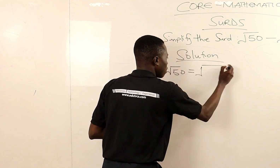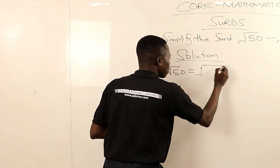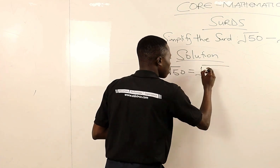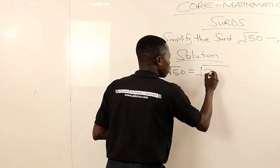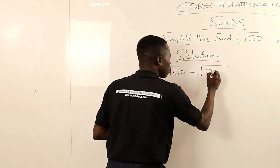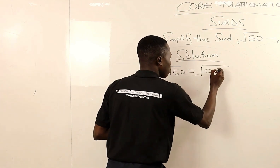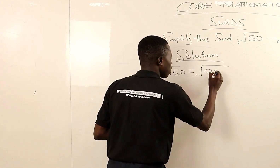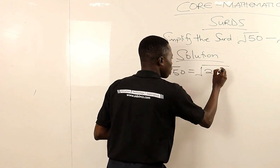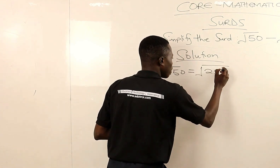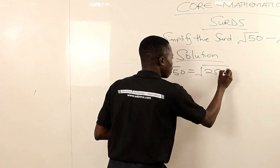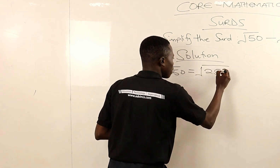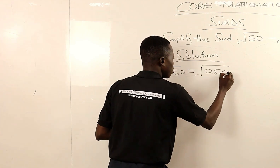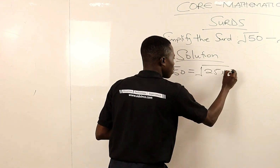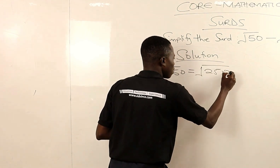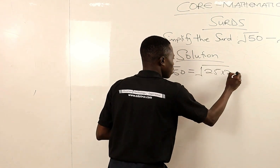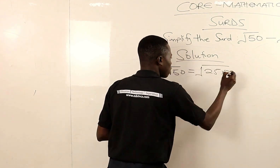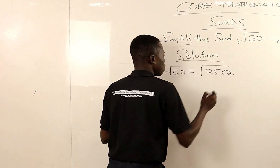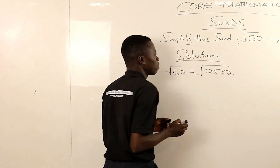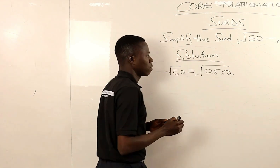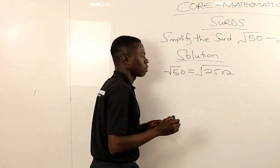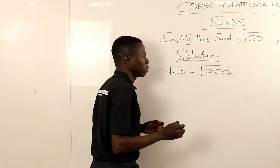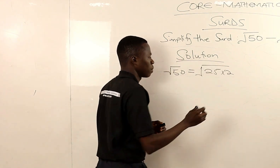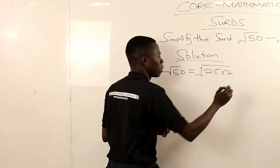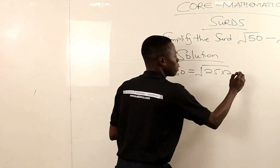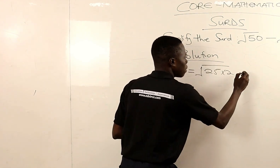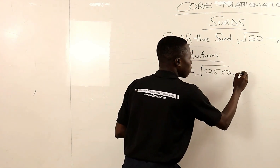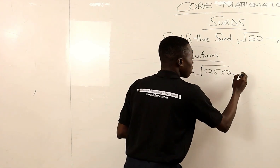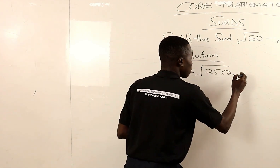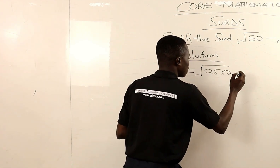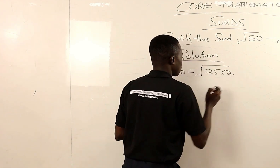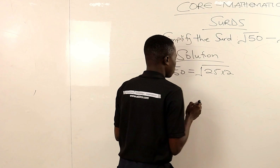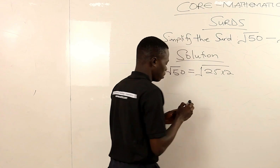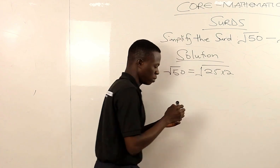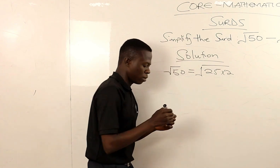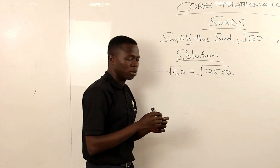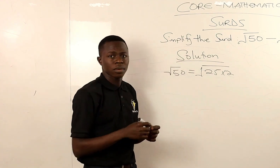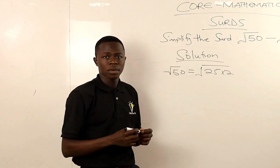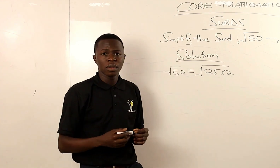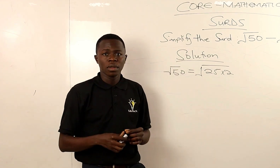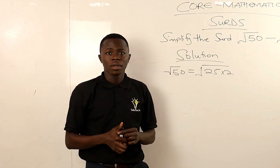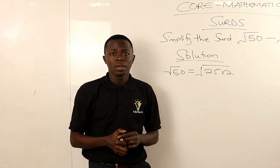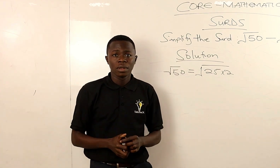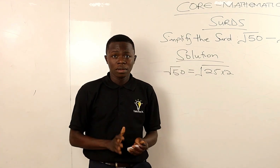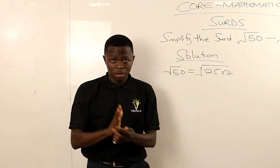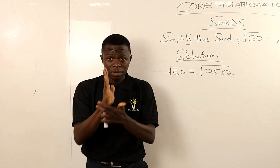of that complex form. So for instance, we have square root of 50, which is a complex number, of course. Then